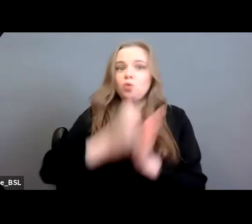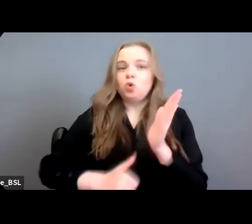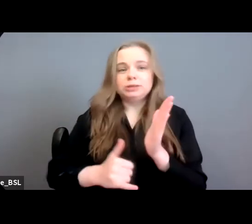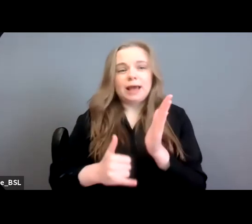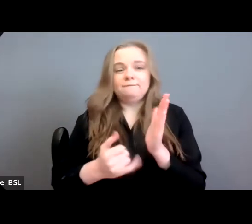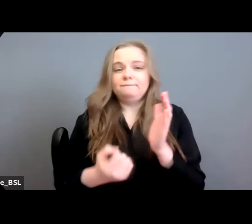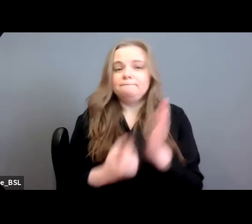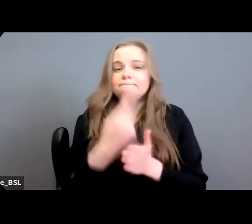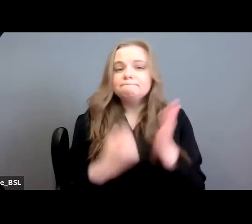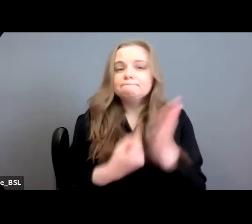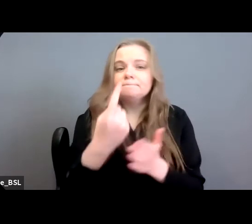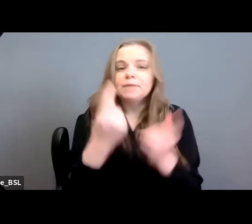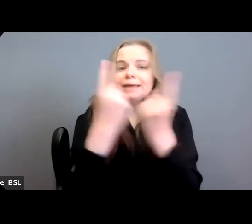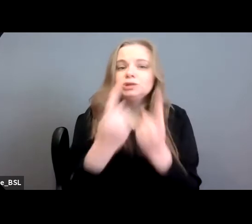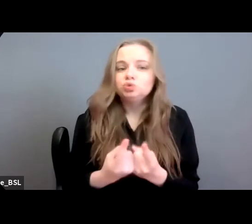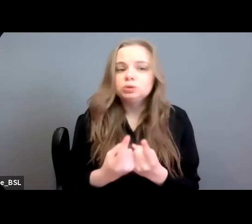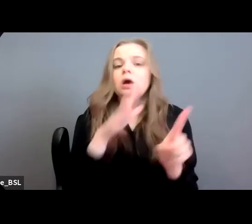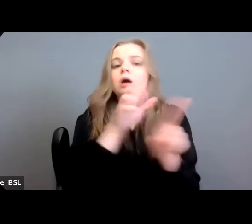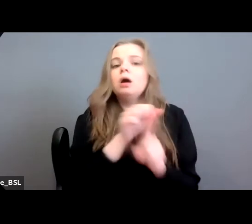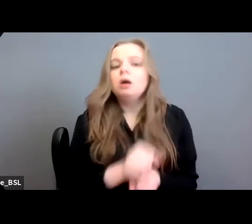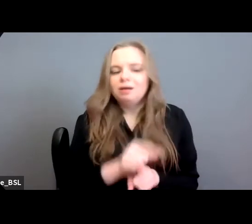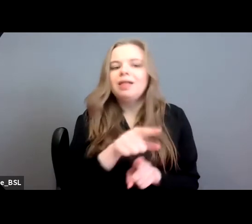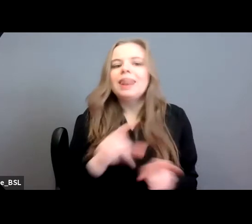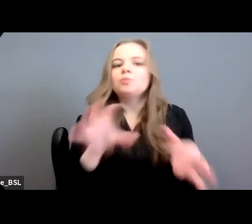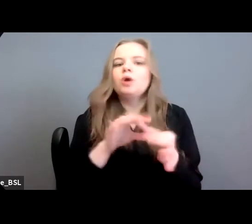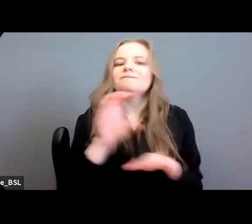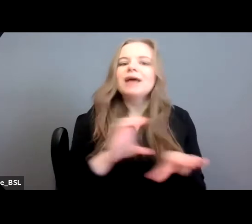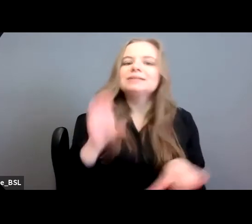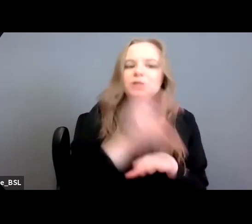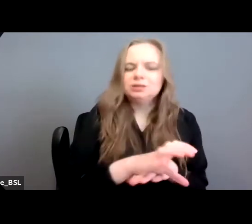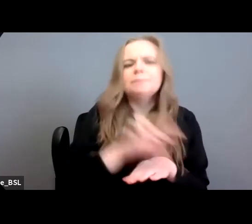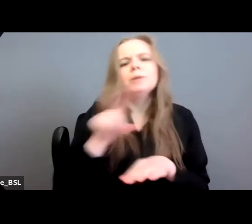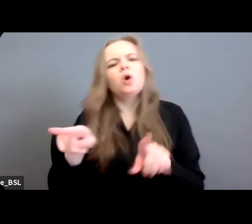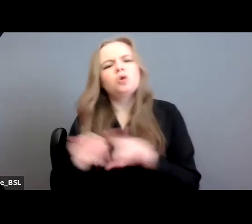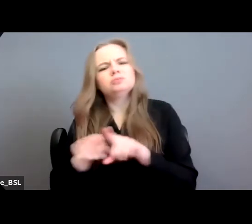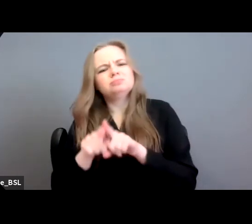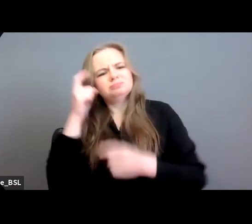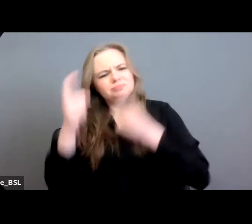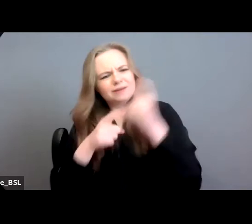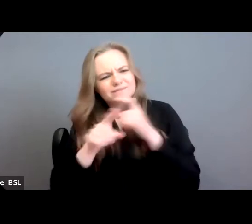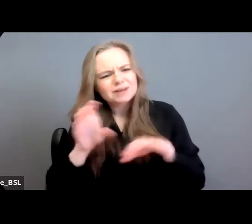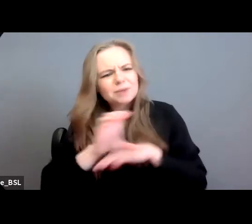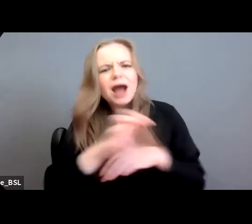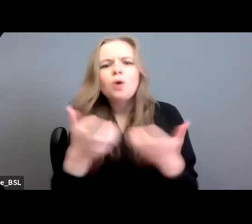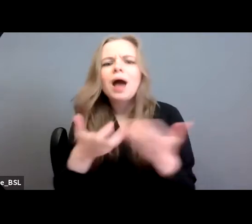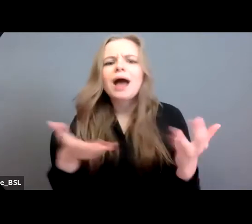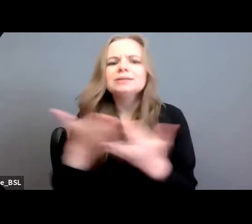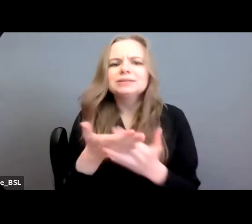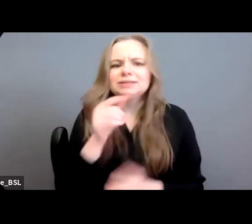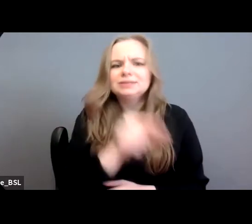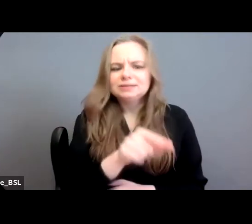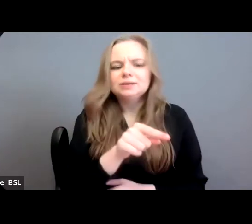not just about investment, though that's really important, but also about how that investment is accessed and the burden